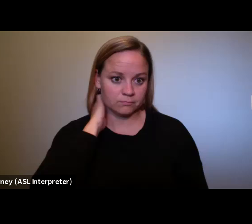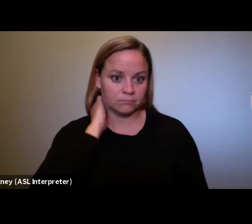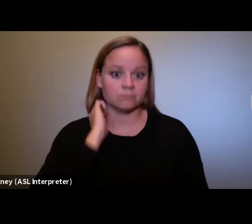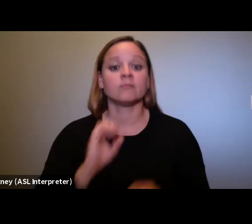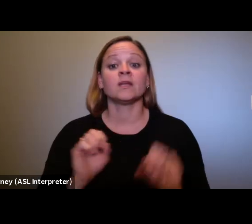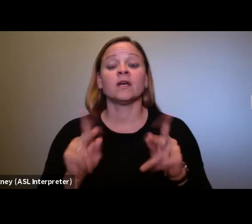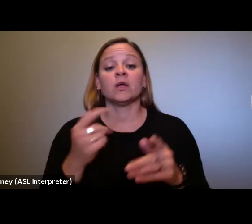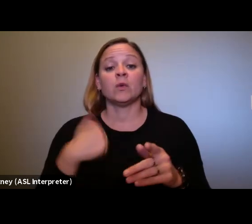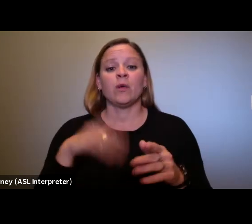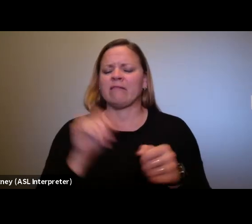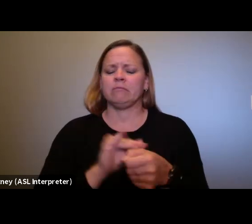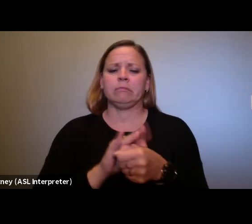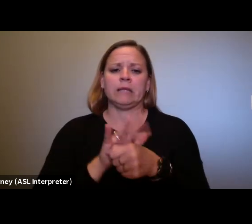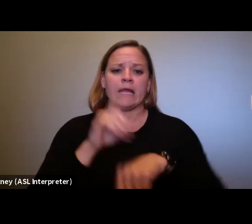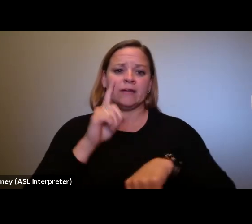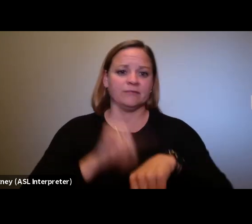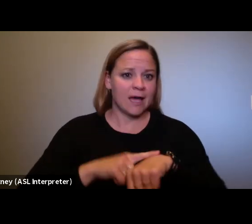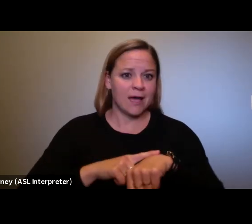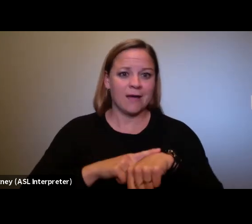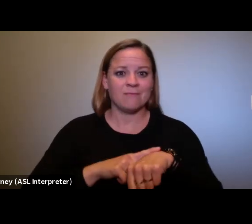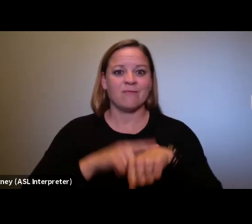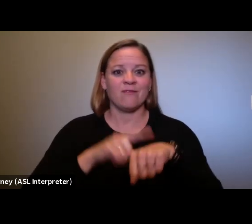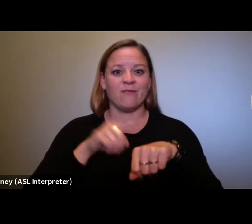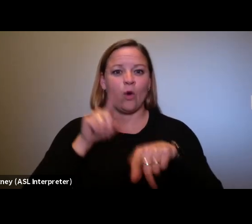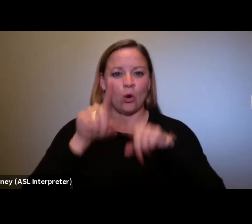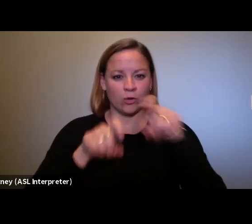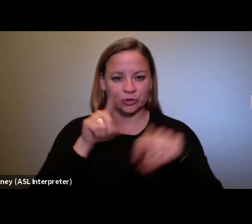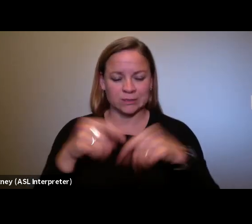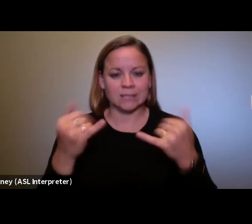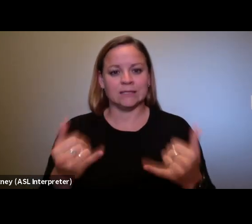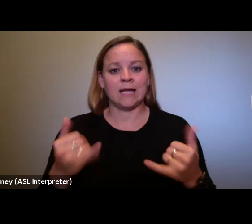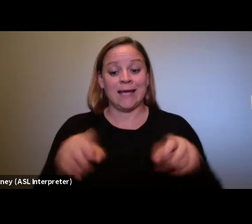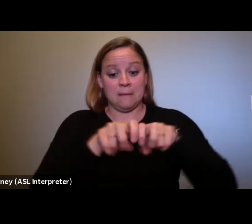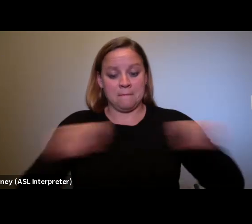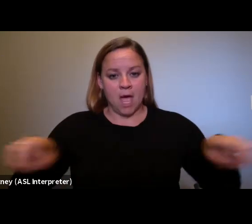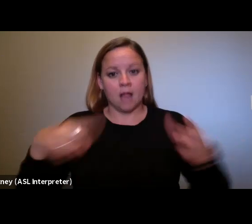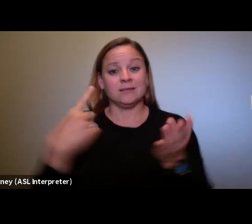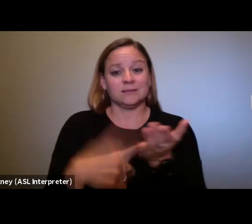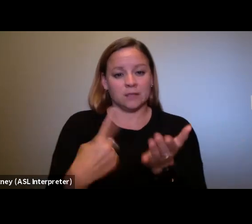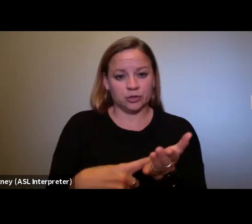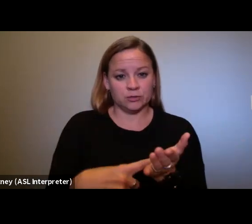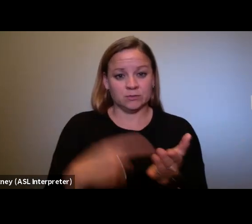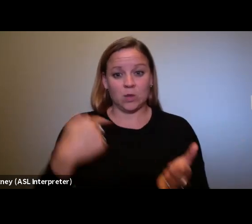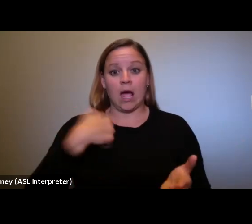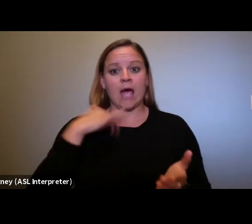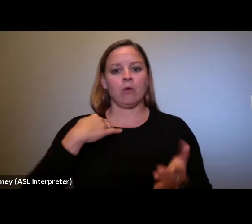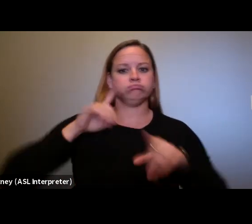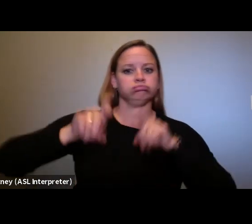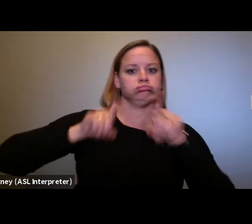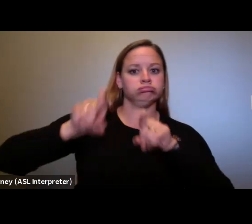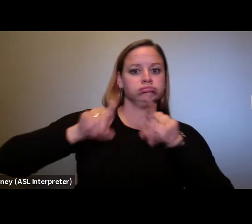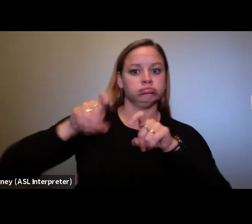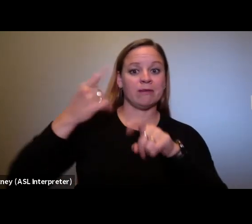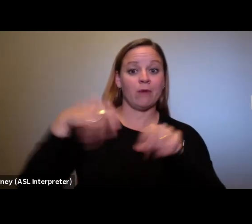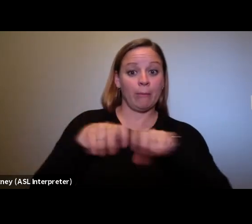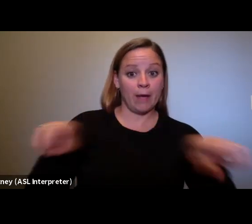We are going to have plenty of time for audience Q&A today. Today is structured as a panel discussion, so I will be asking some discussion questions of our